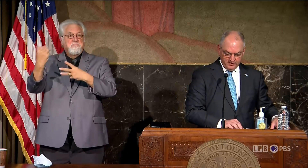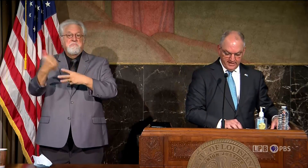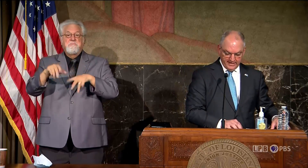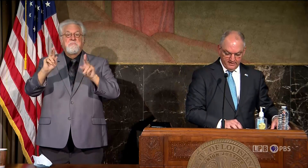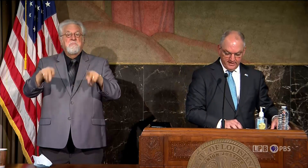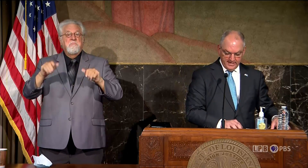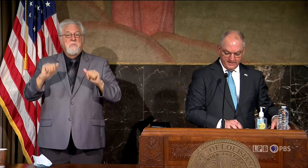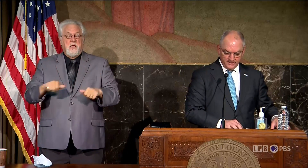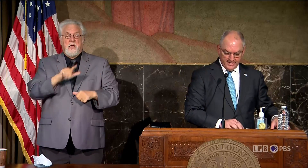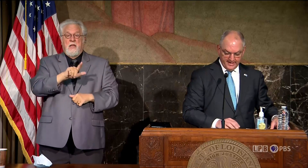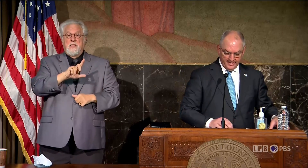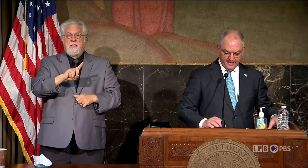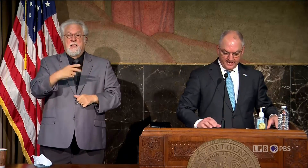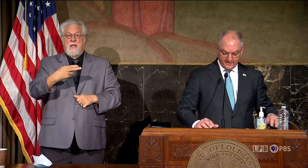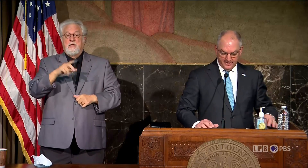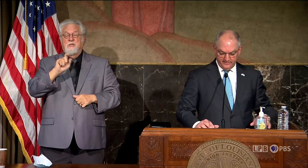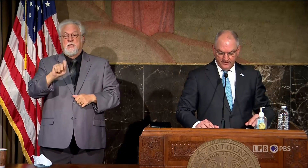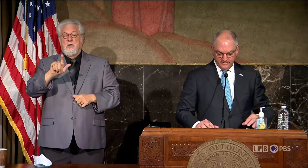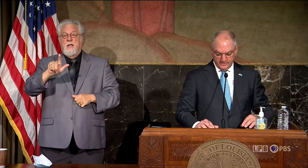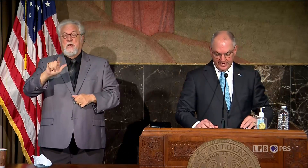by visiting